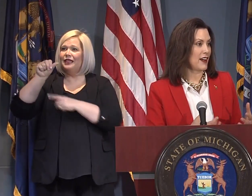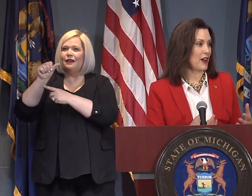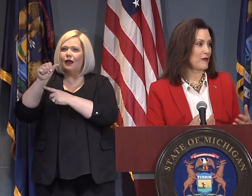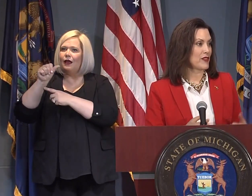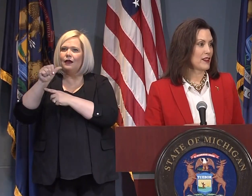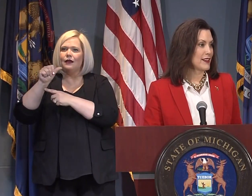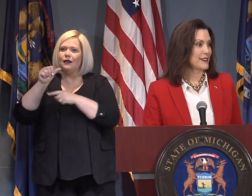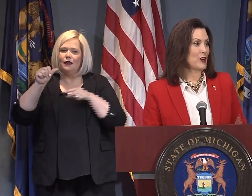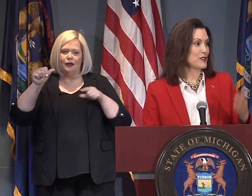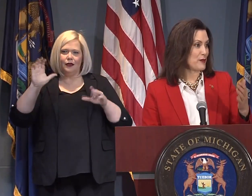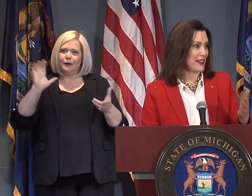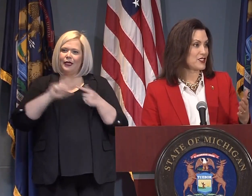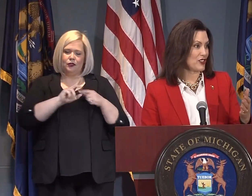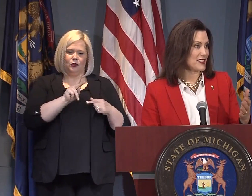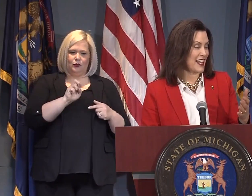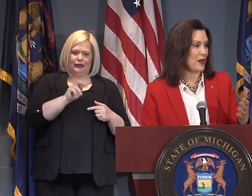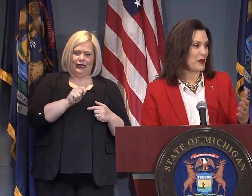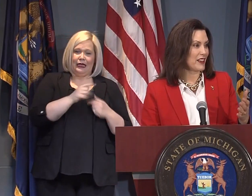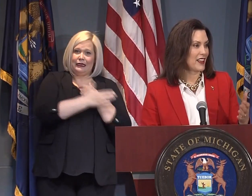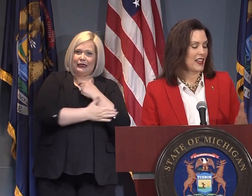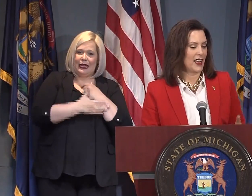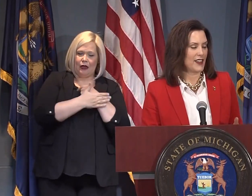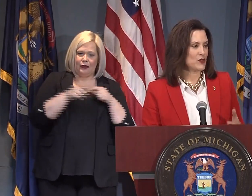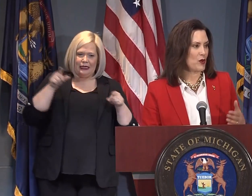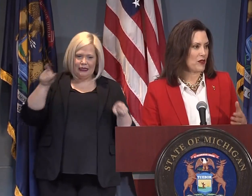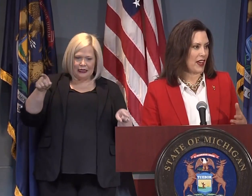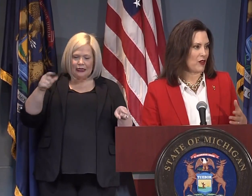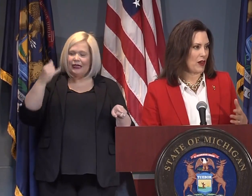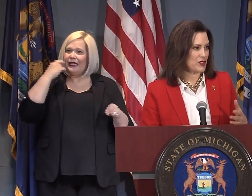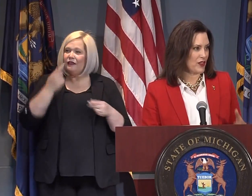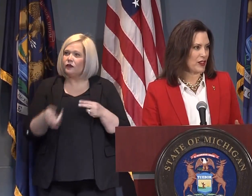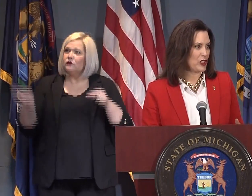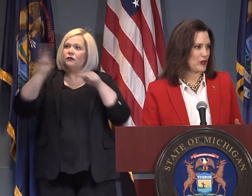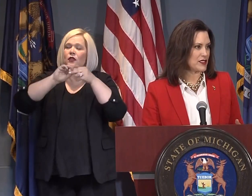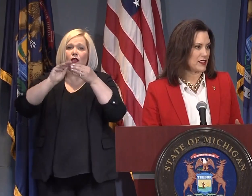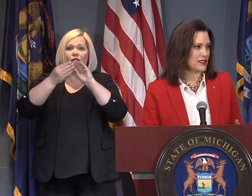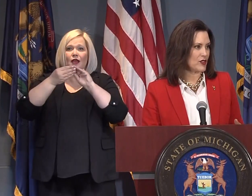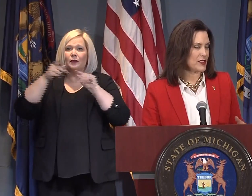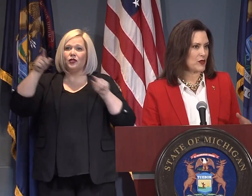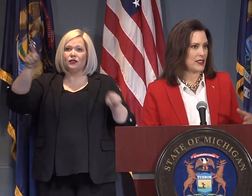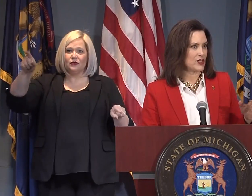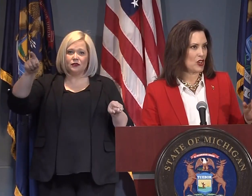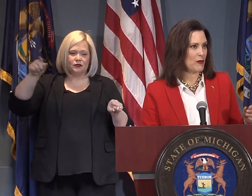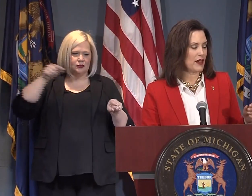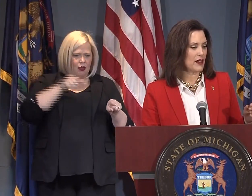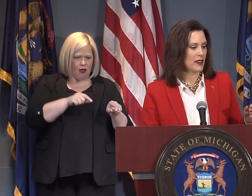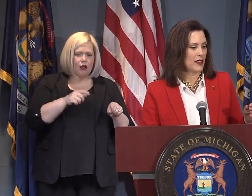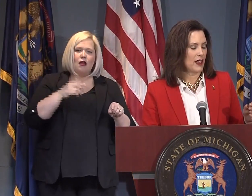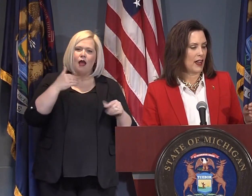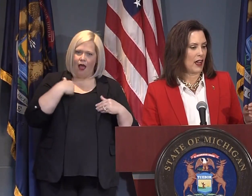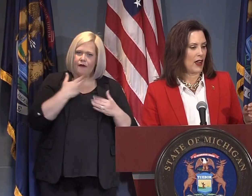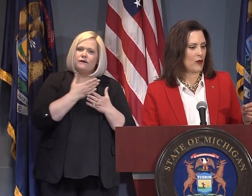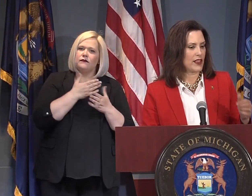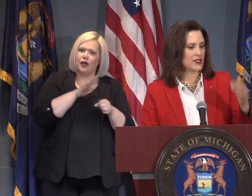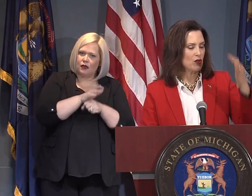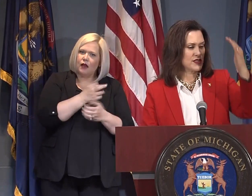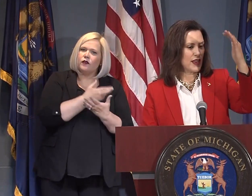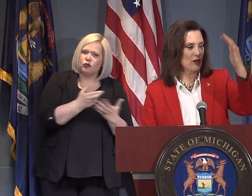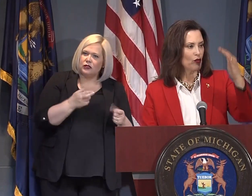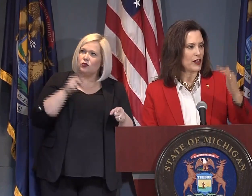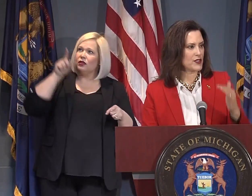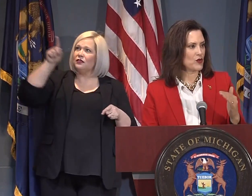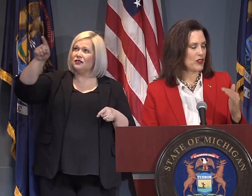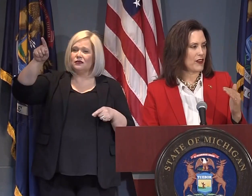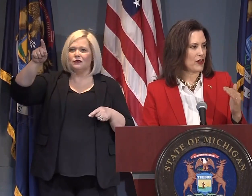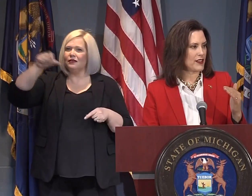COVID-19 spike starts to happen. And that's why we've got to watch very closely. And so as we determine and we